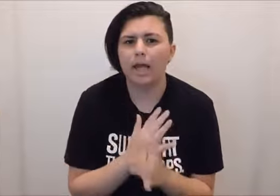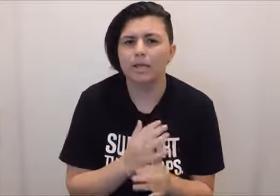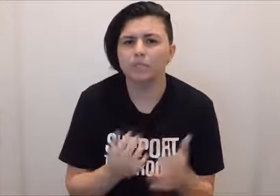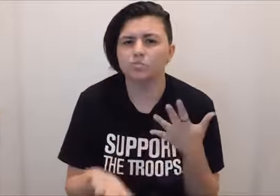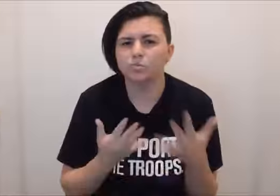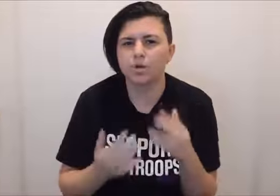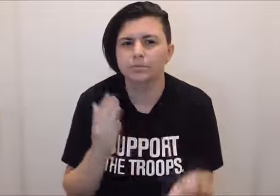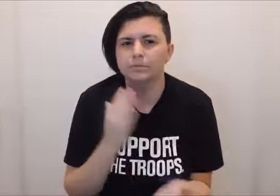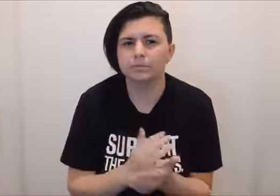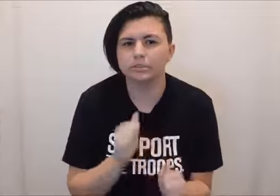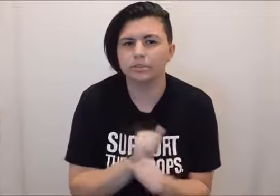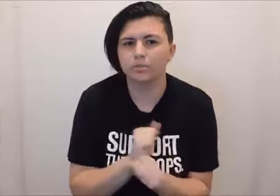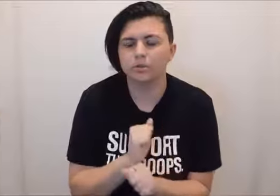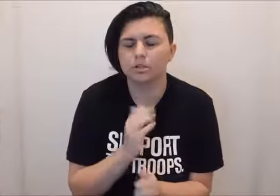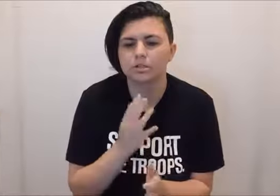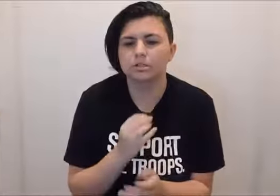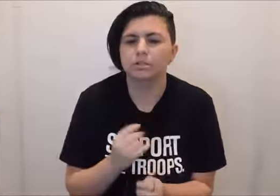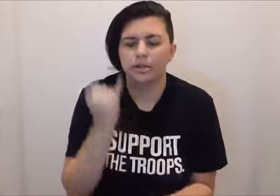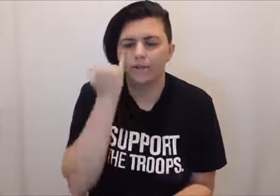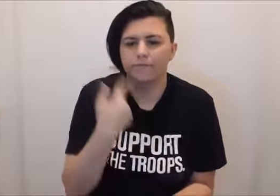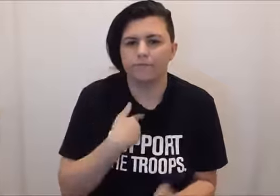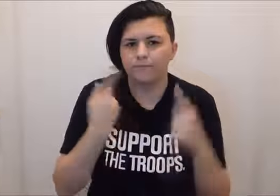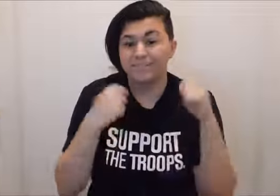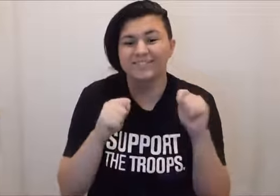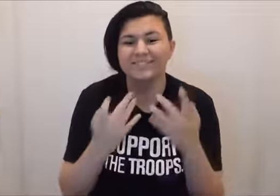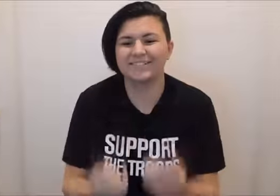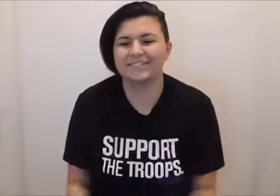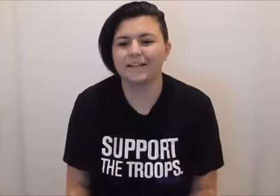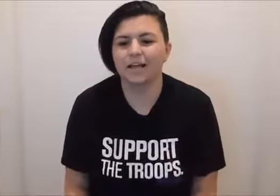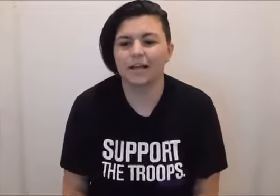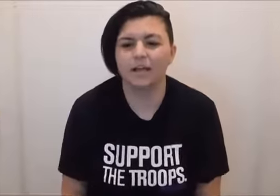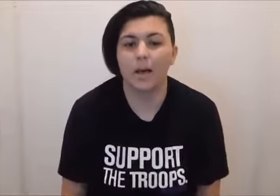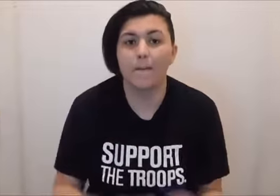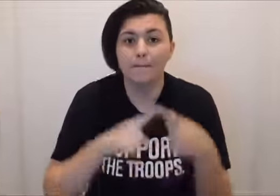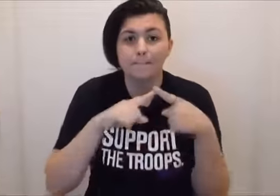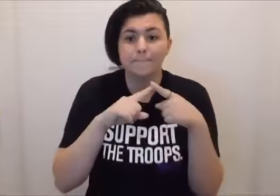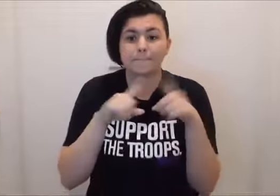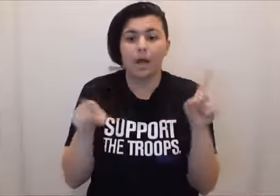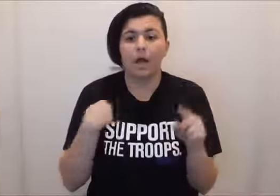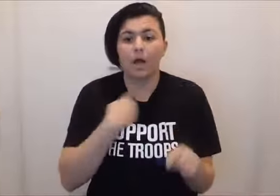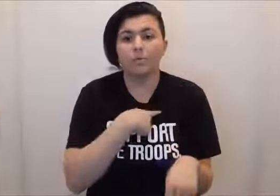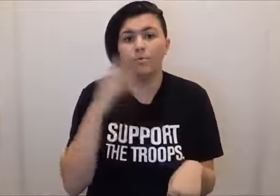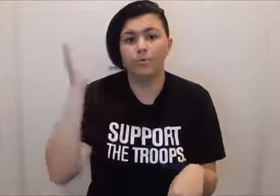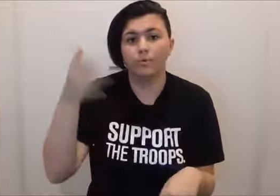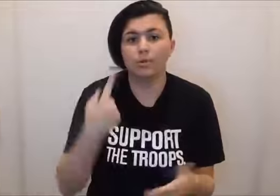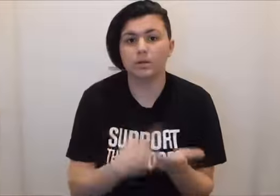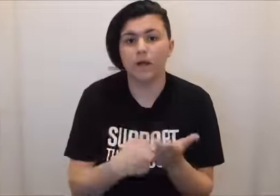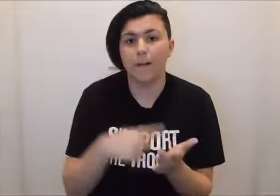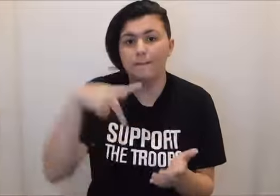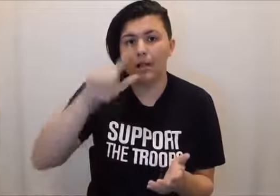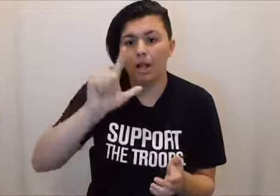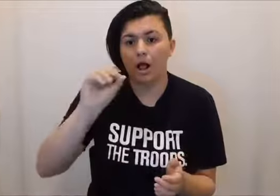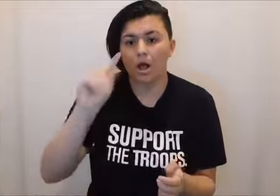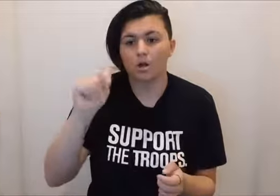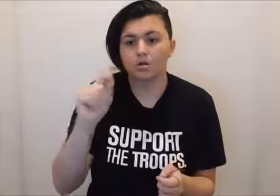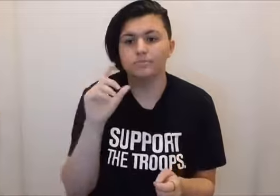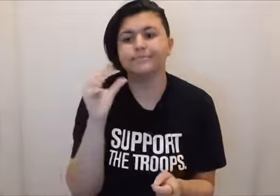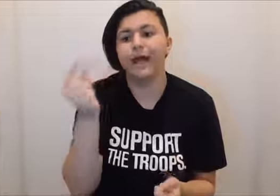My hands would probably stop working at that point, so if I tried. But we will be going over the plot a